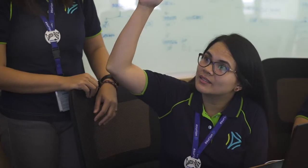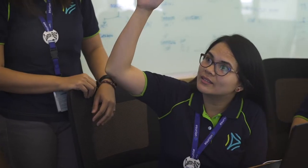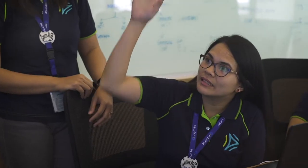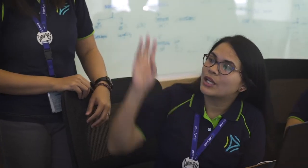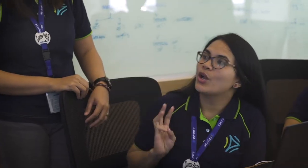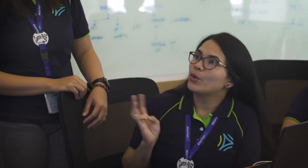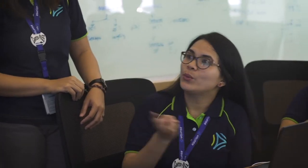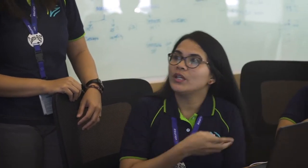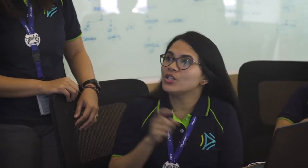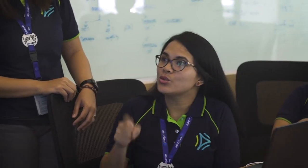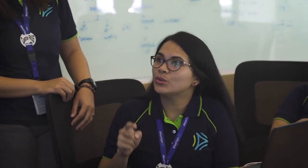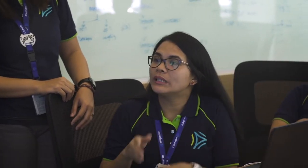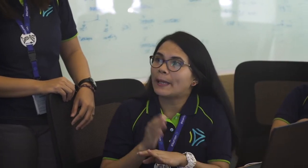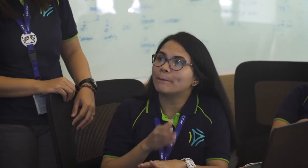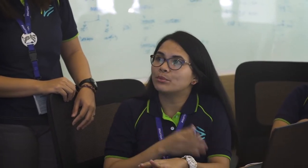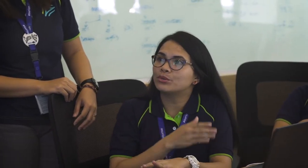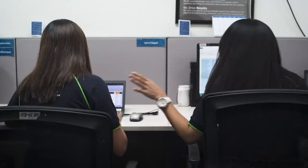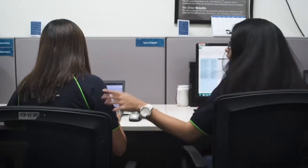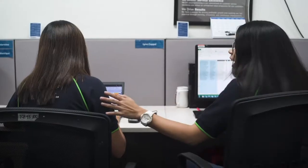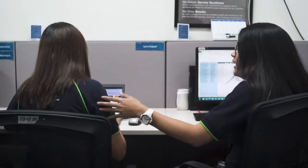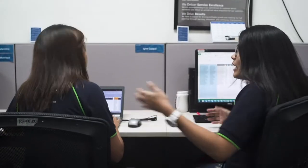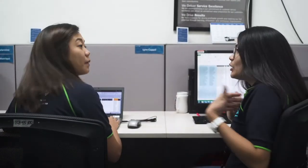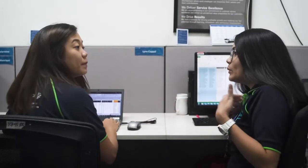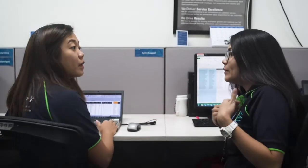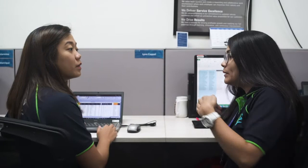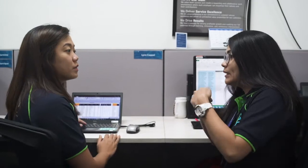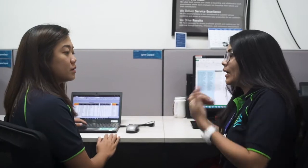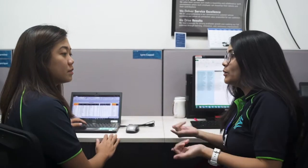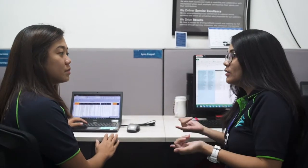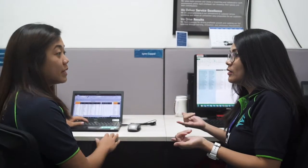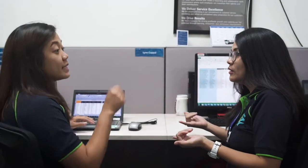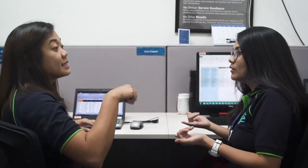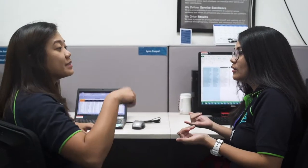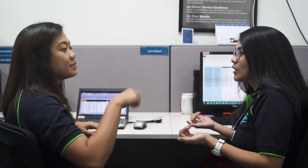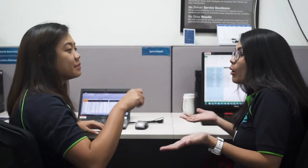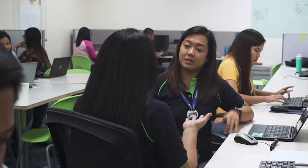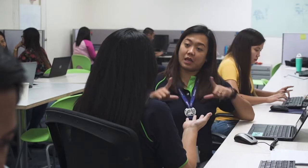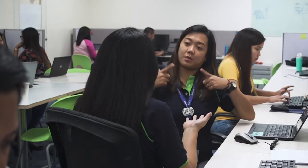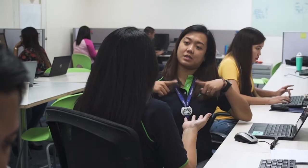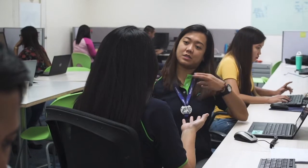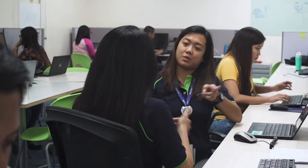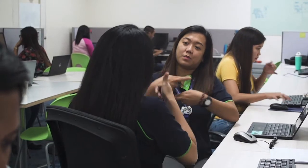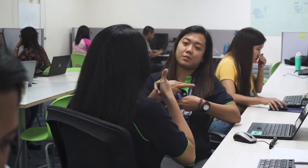in 3 weeks' time, I was able to learn the basic sign language. I'm just so grateful with my Asurion